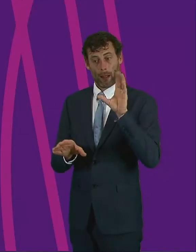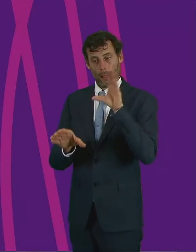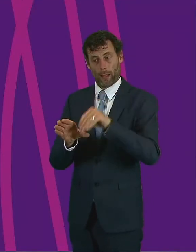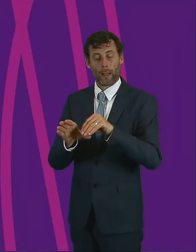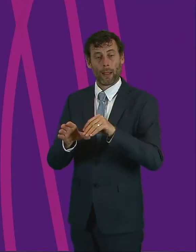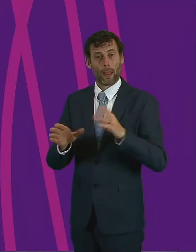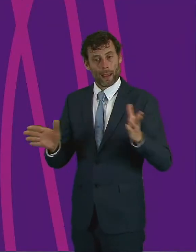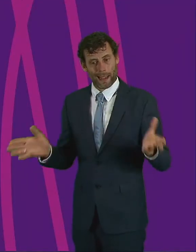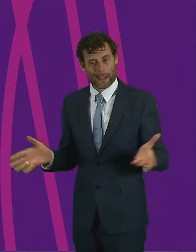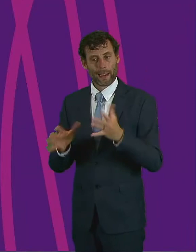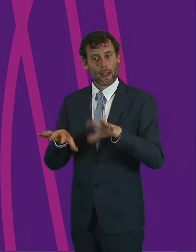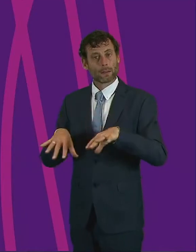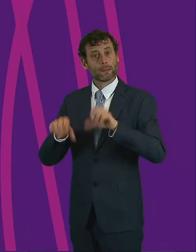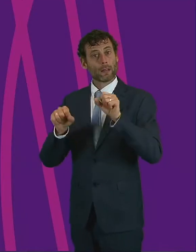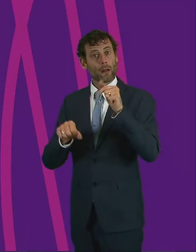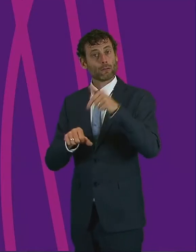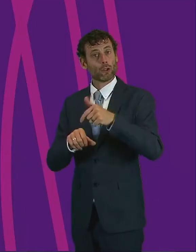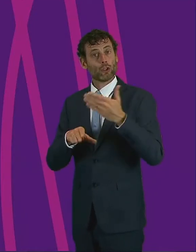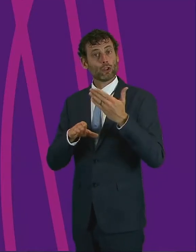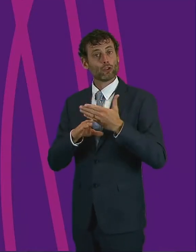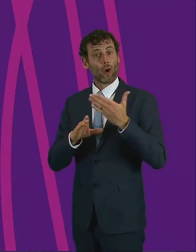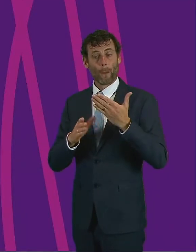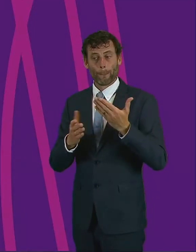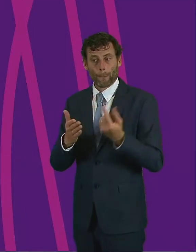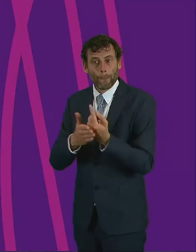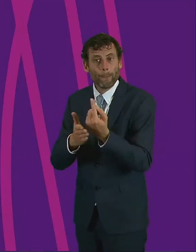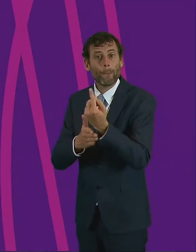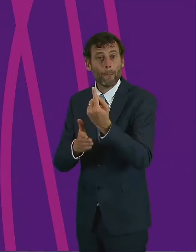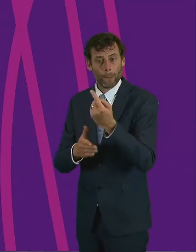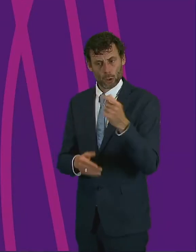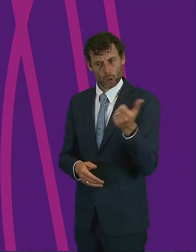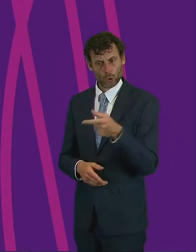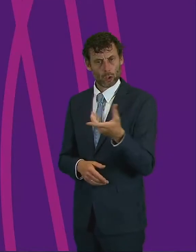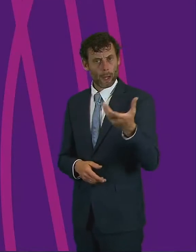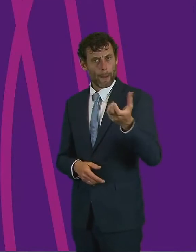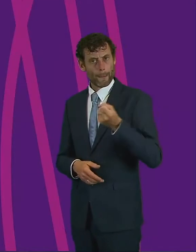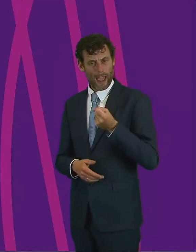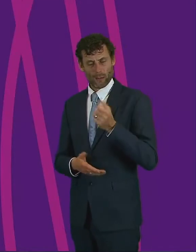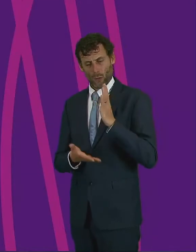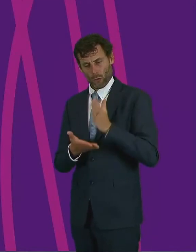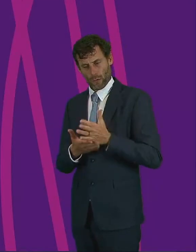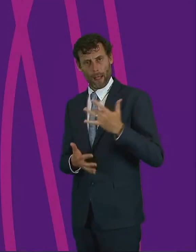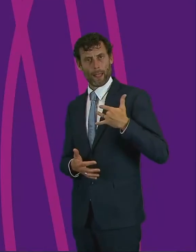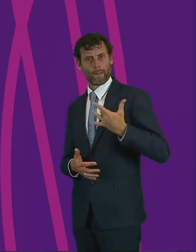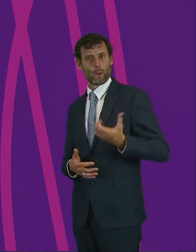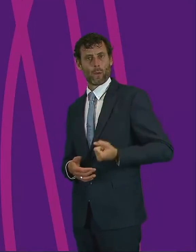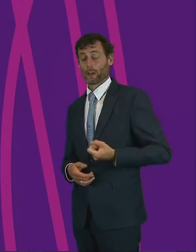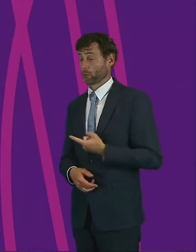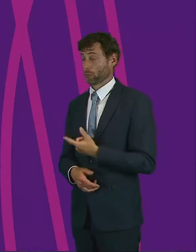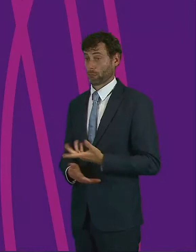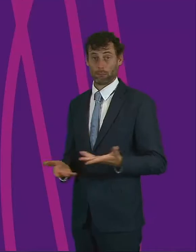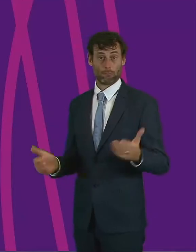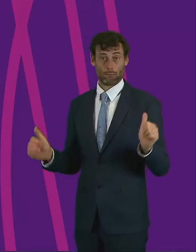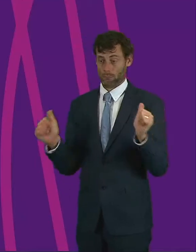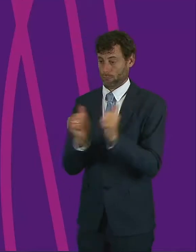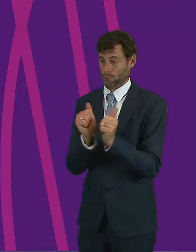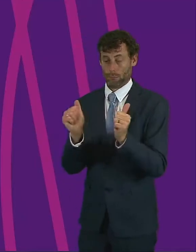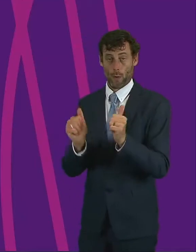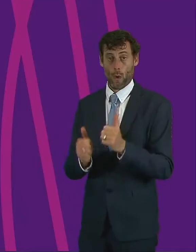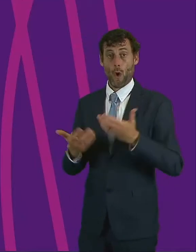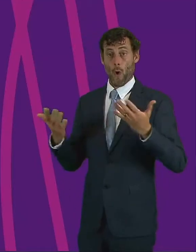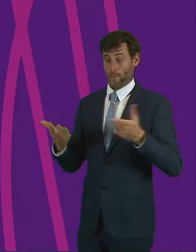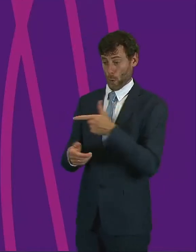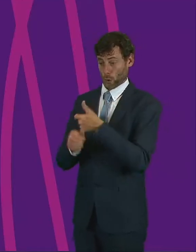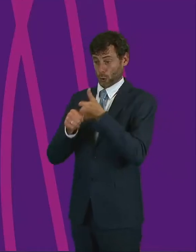scheme are paid at least the real living wage? Kate Forbes. Absolutely, and whilst we welcome support for